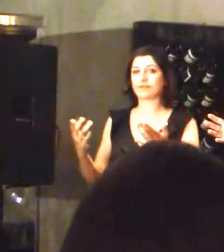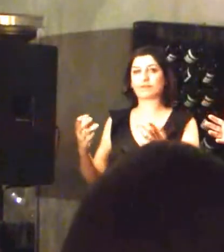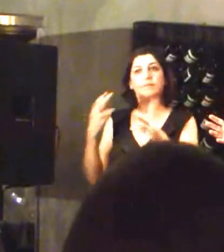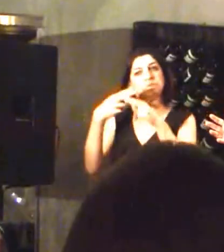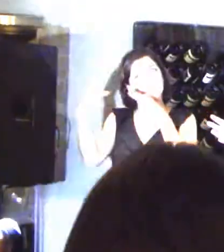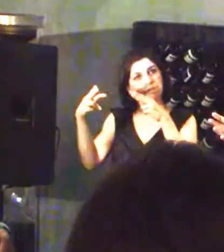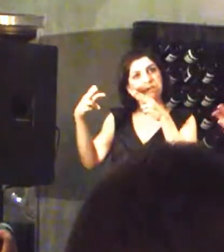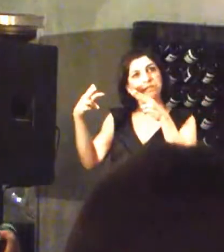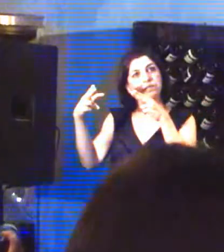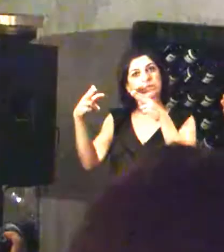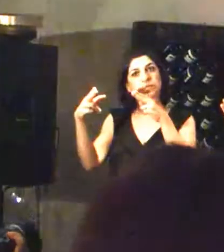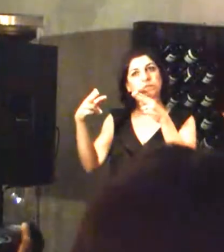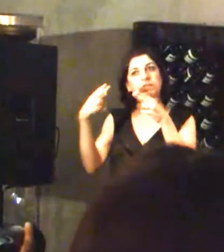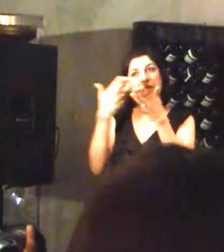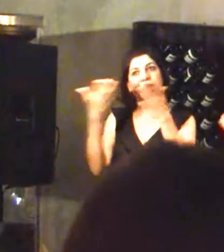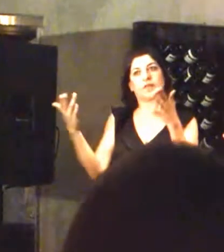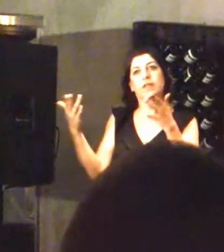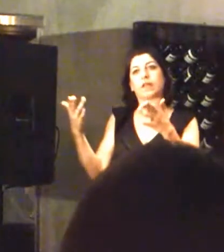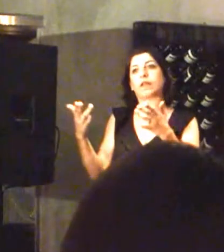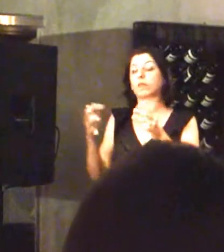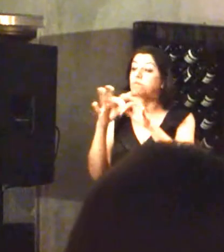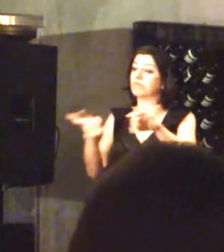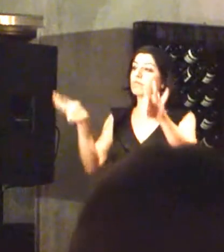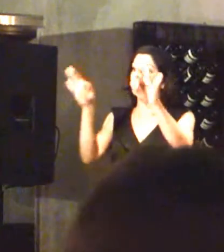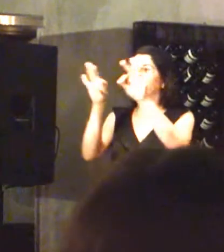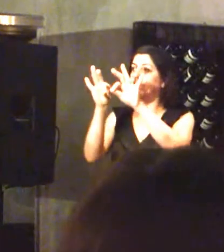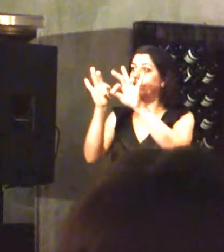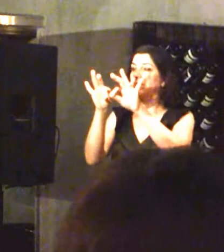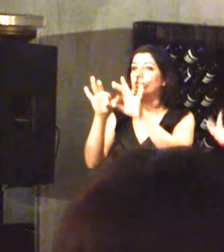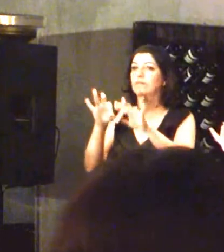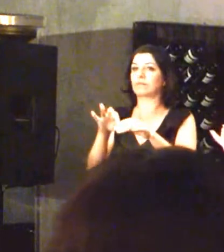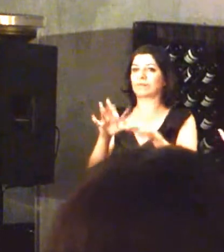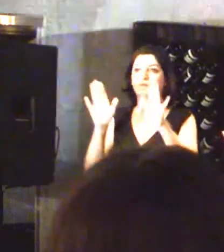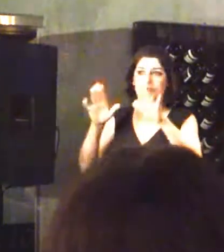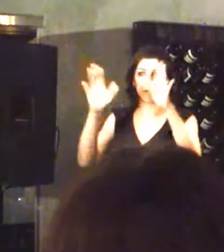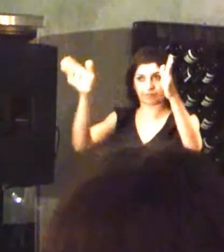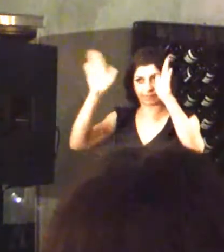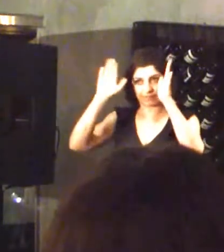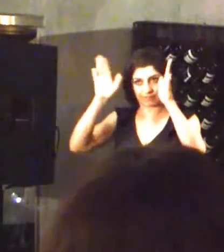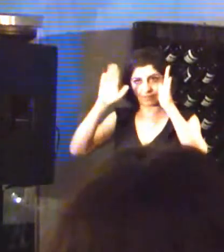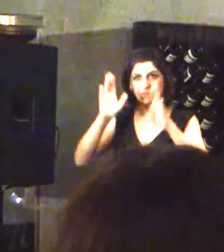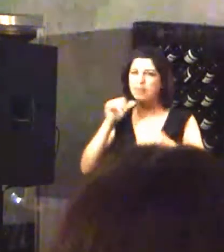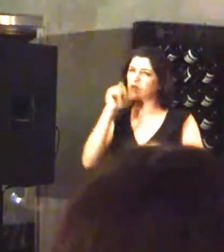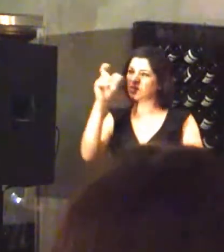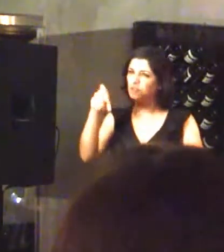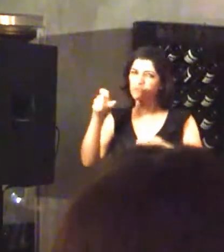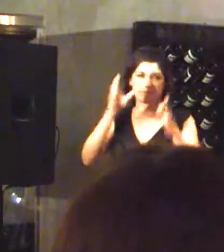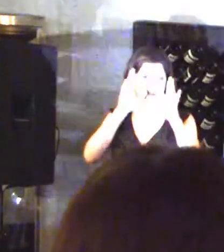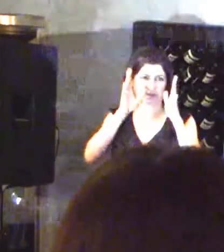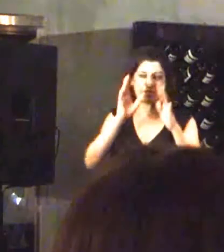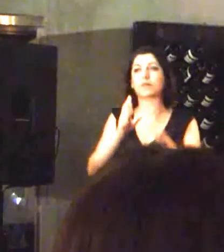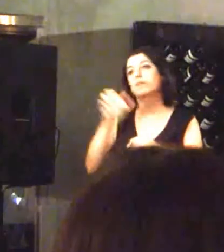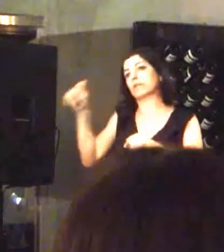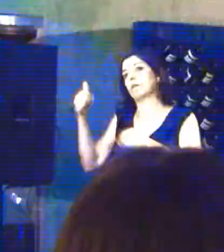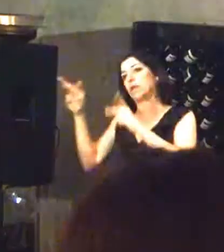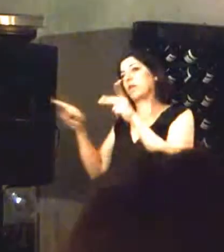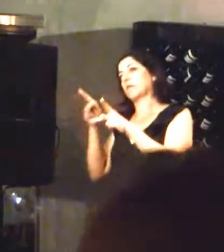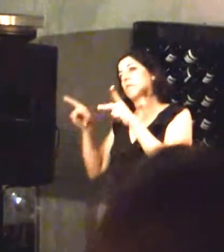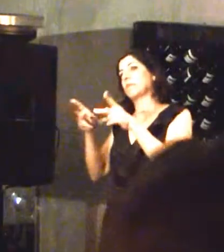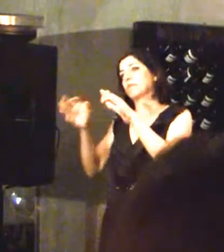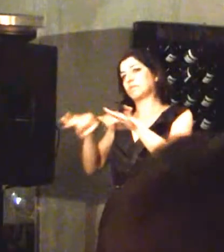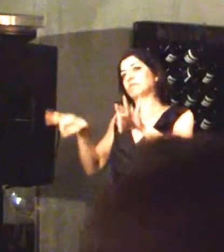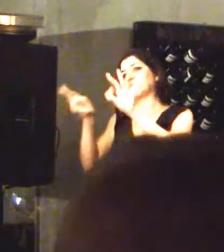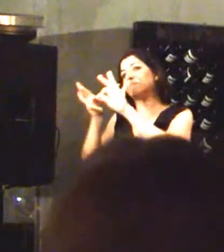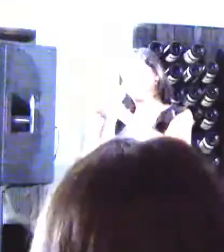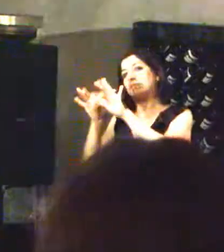brief, little thing here, but it's all very important. So it'd be awesome if you listen. You don't have to listen to me, but the other people are far more important than me. Maybe we give